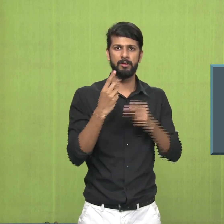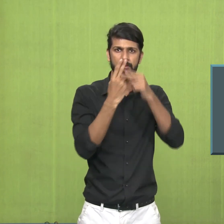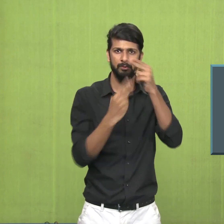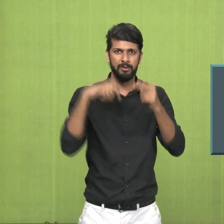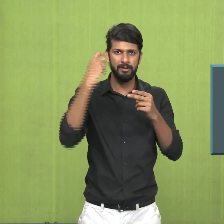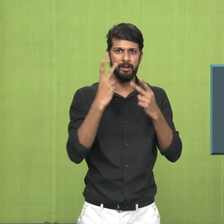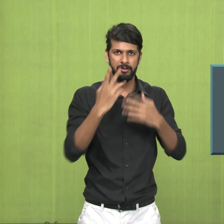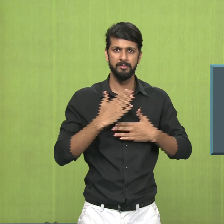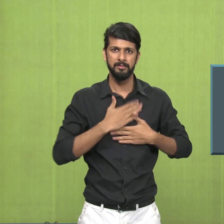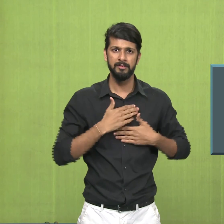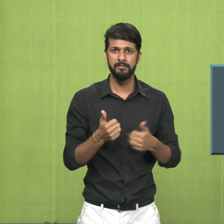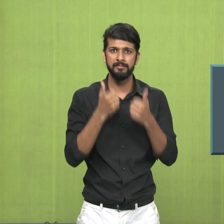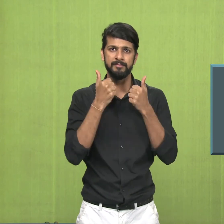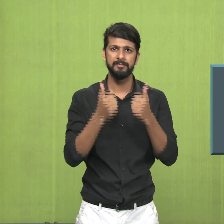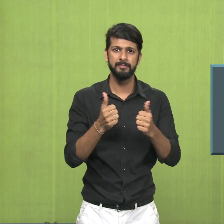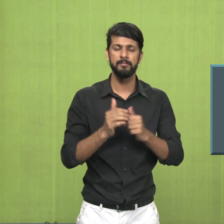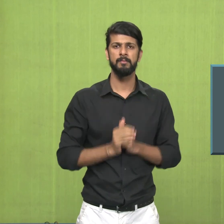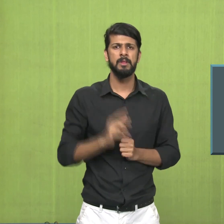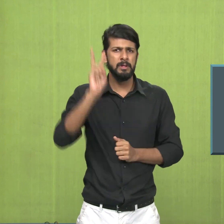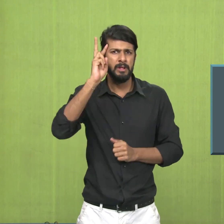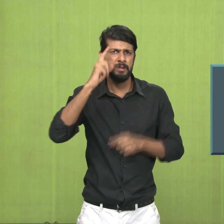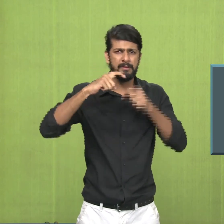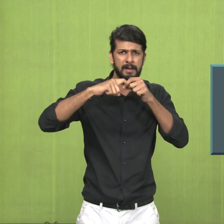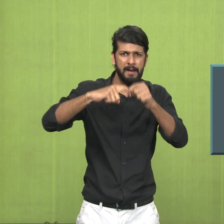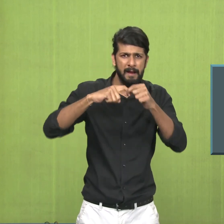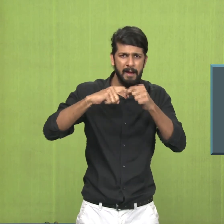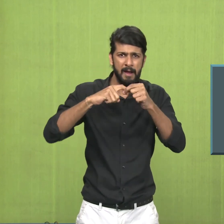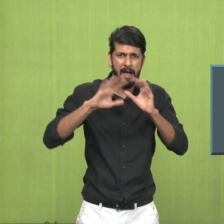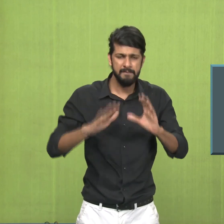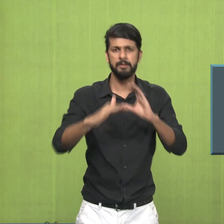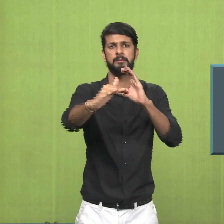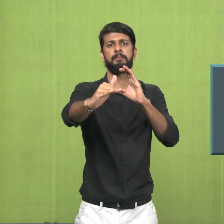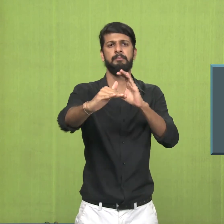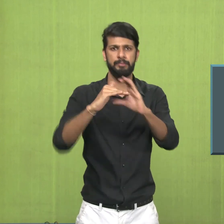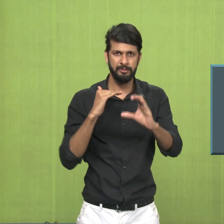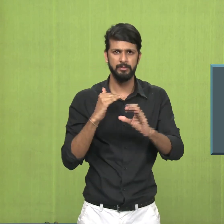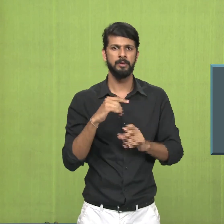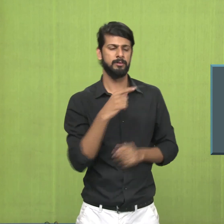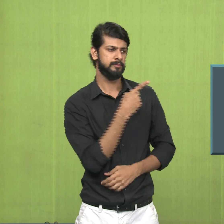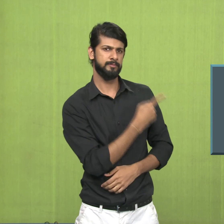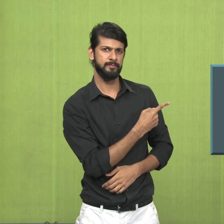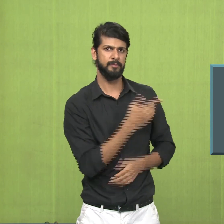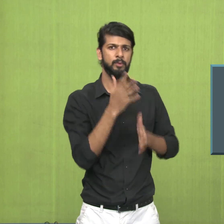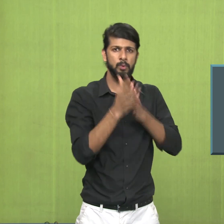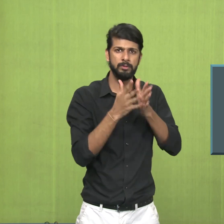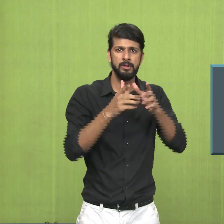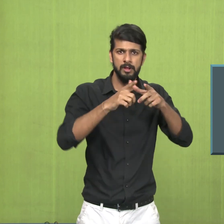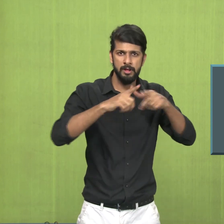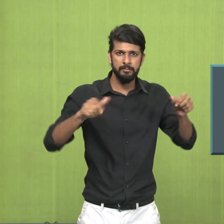I hope you enjoyed watching part 1 of the lesson. If you have any queries, you can email us